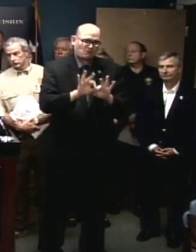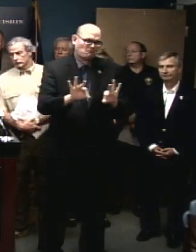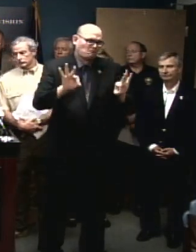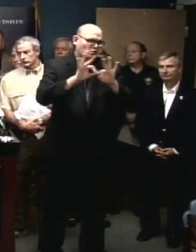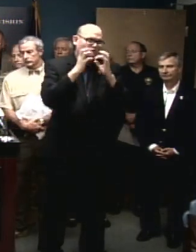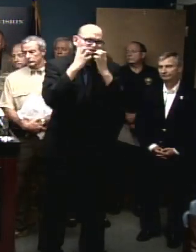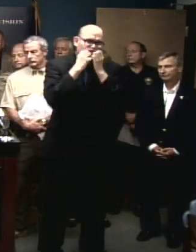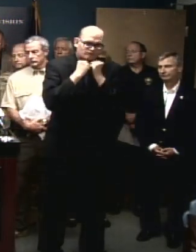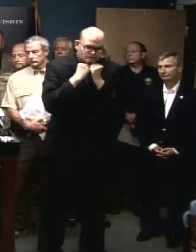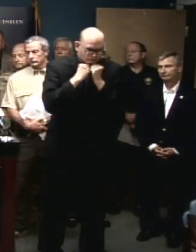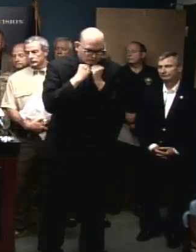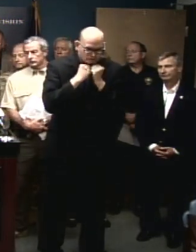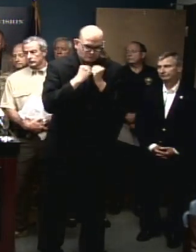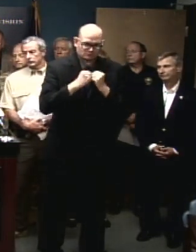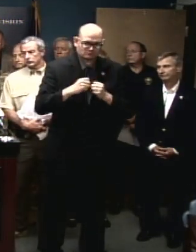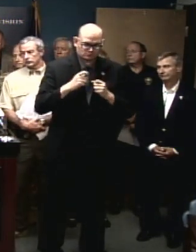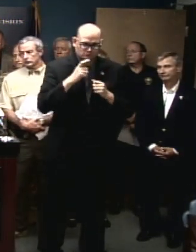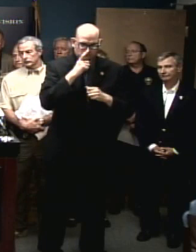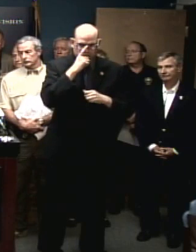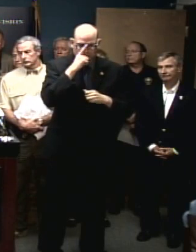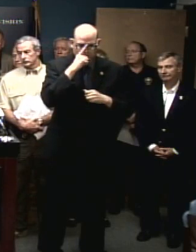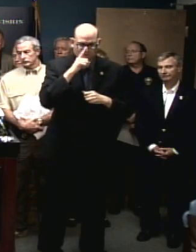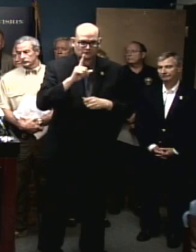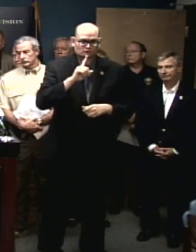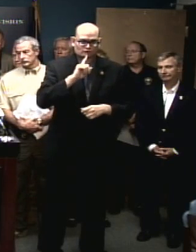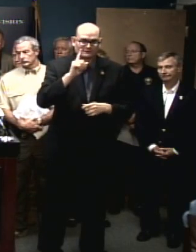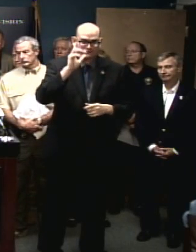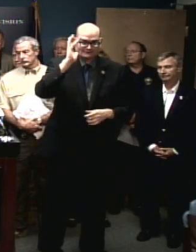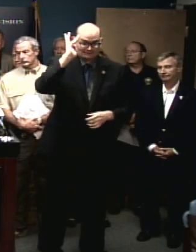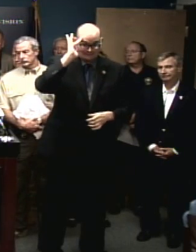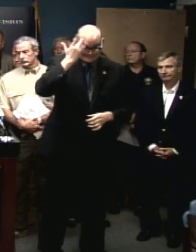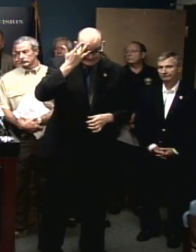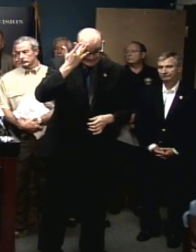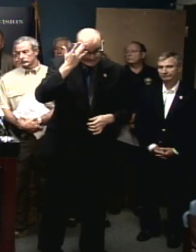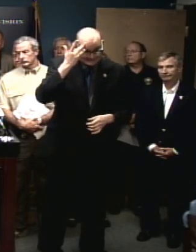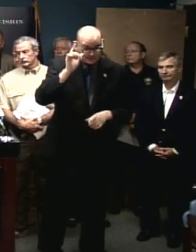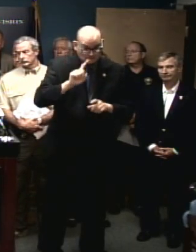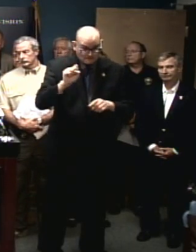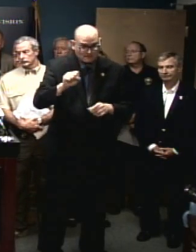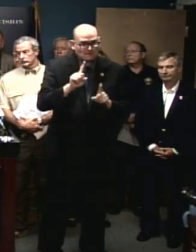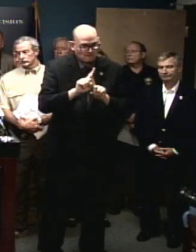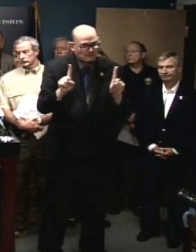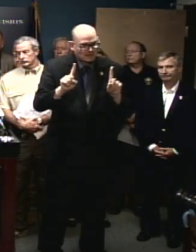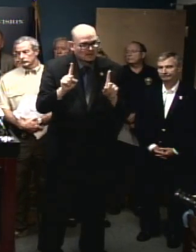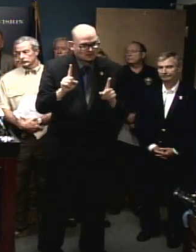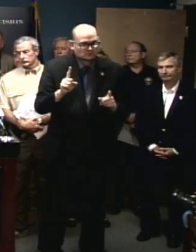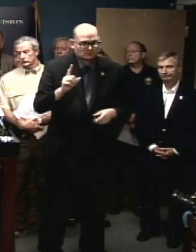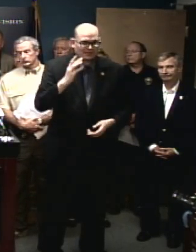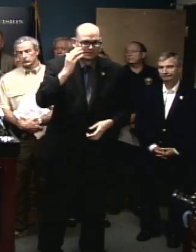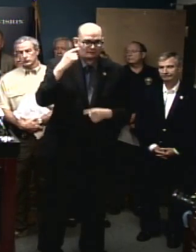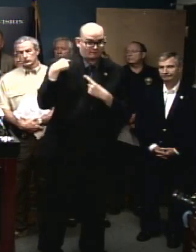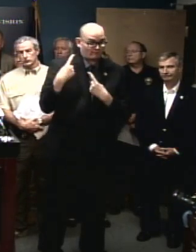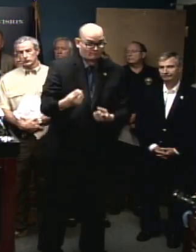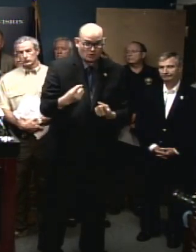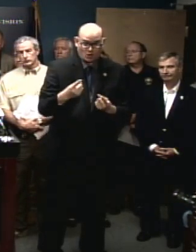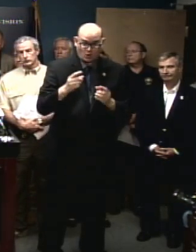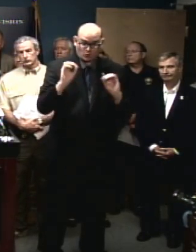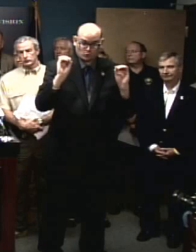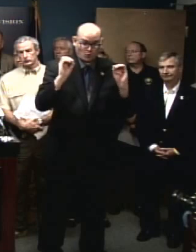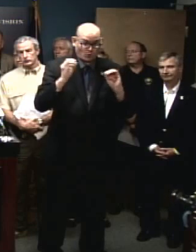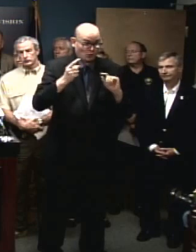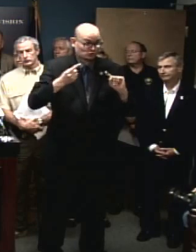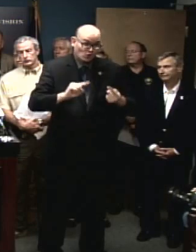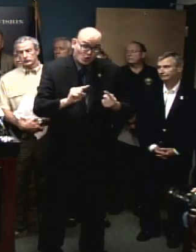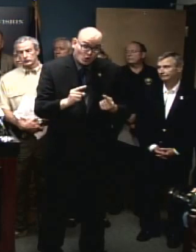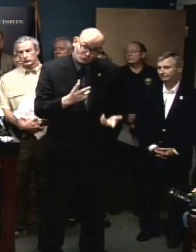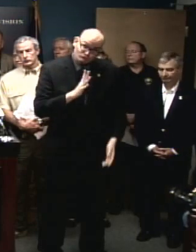it's inconvenient, we will try and get there, but we're very happy right now that we can say that so far we're hoping everybody's still safe.